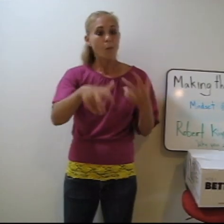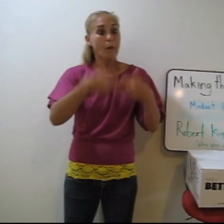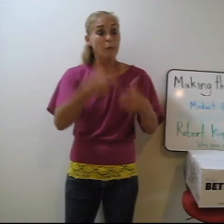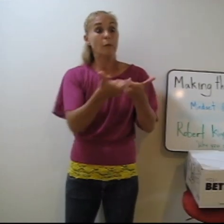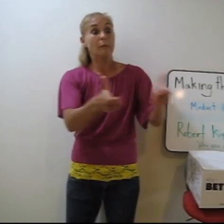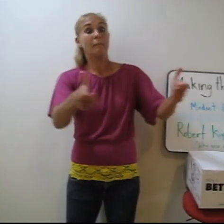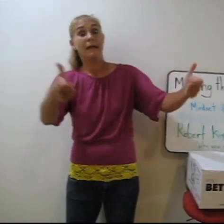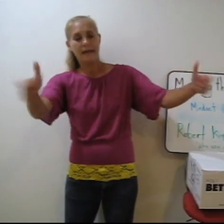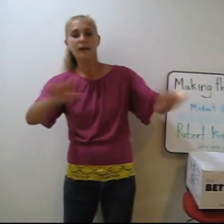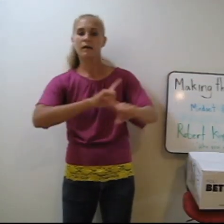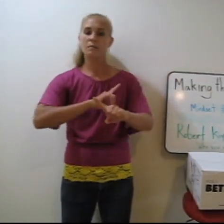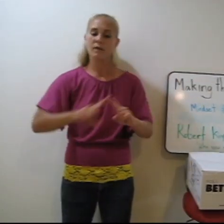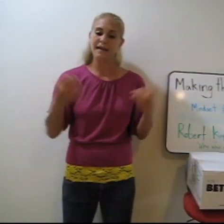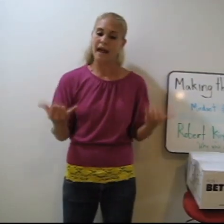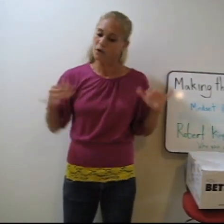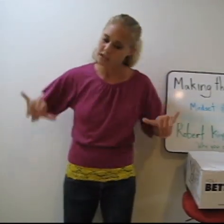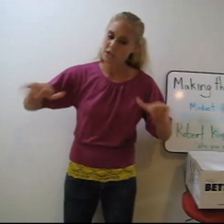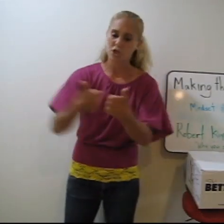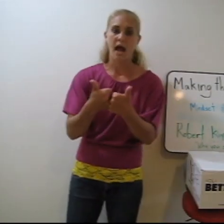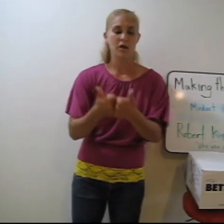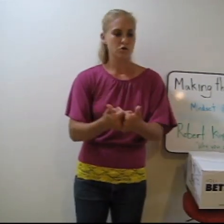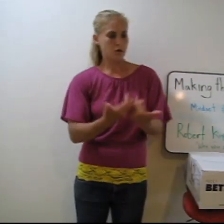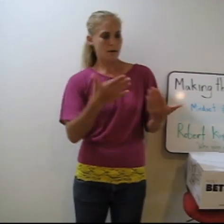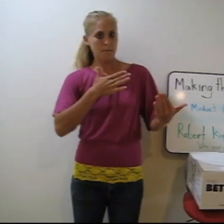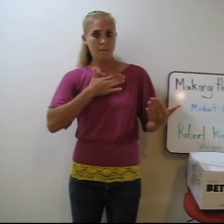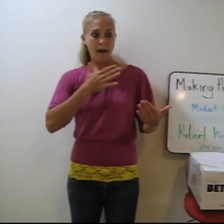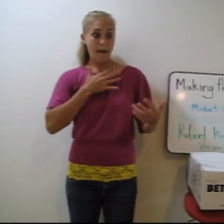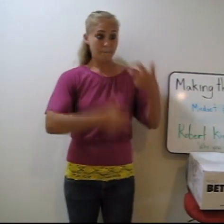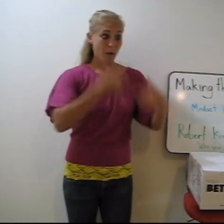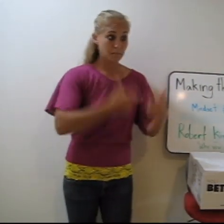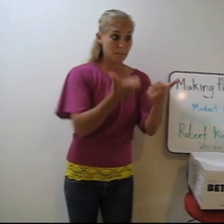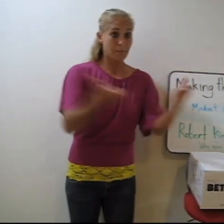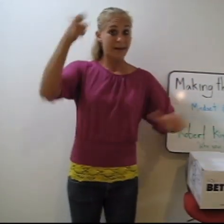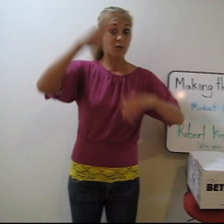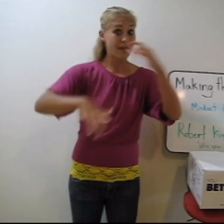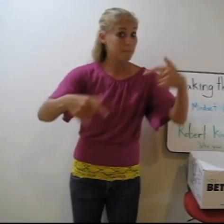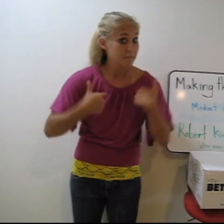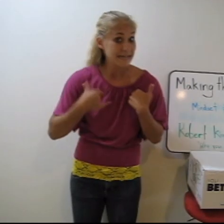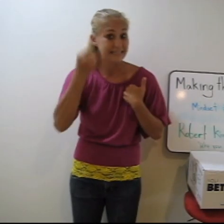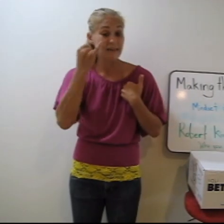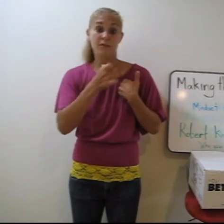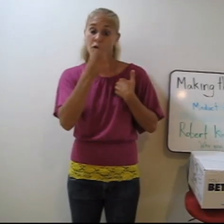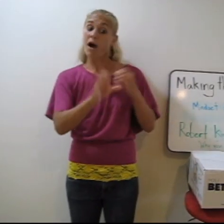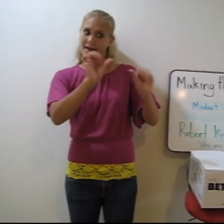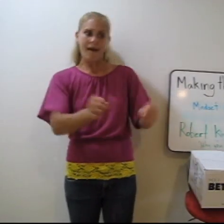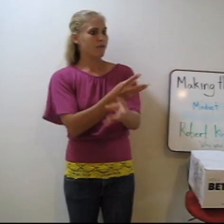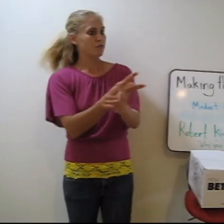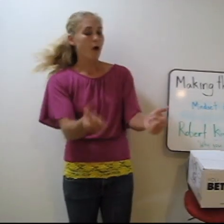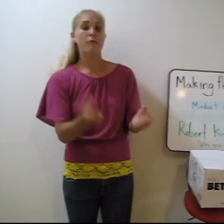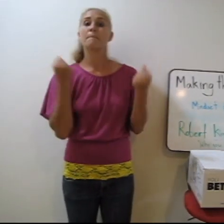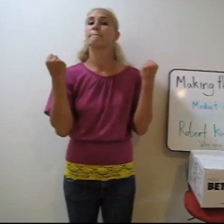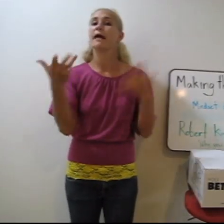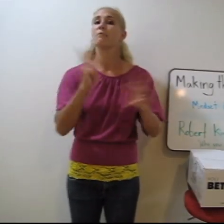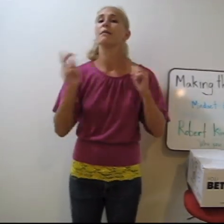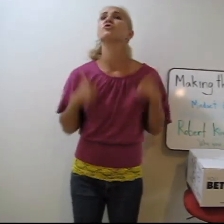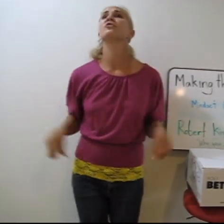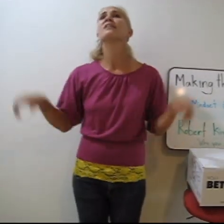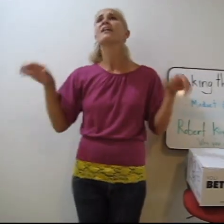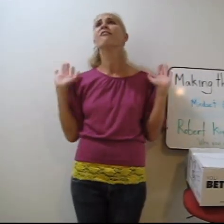it becomes a challenge of how big my problems are, because then I can solve them. Most people give in to their problems. They get smaller than their